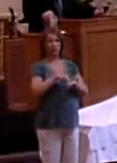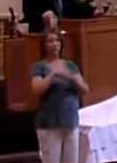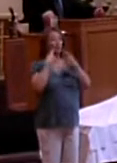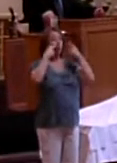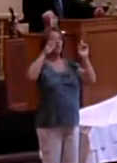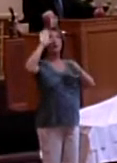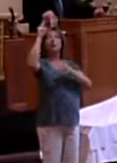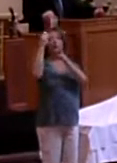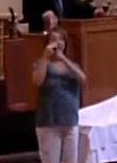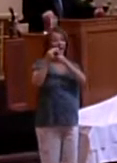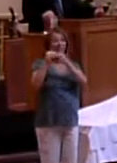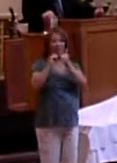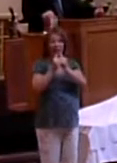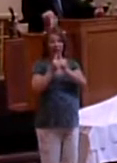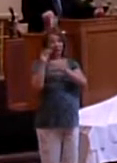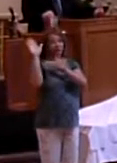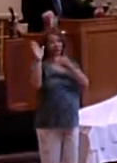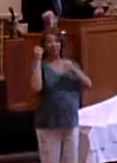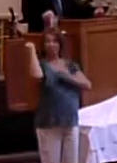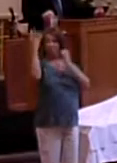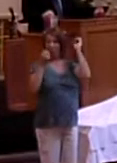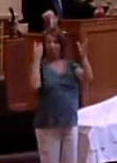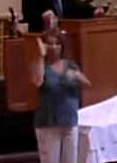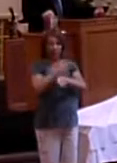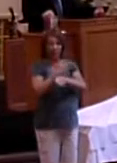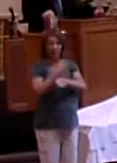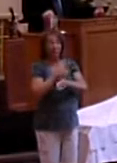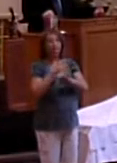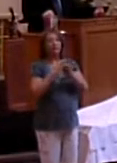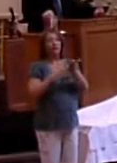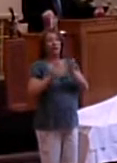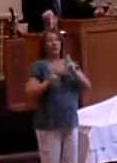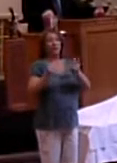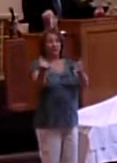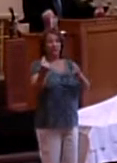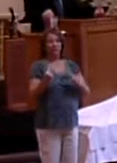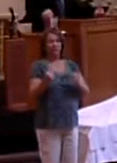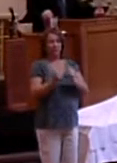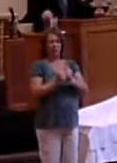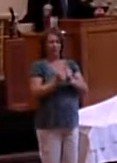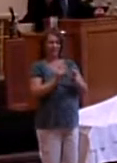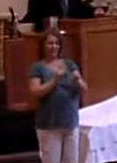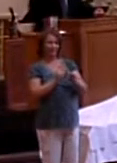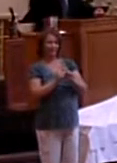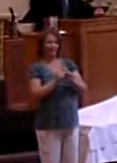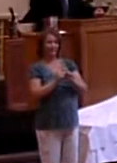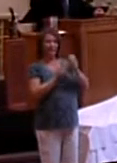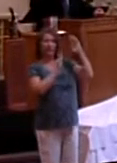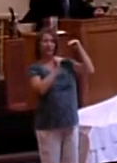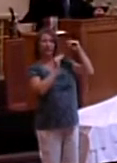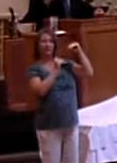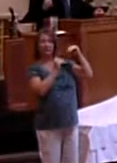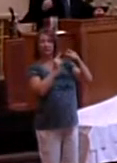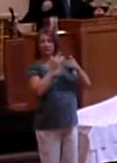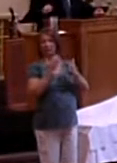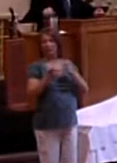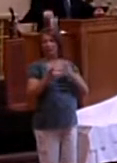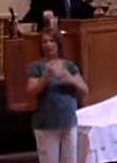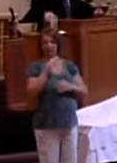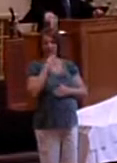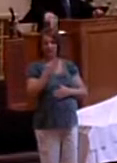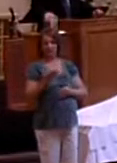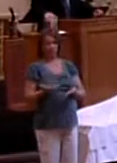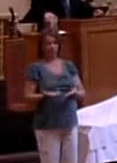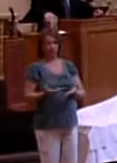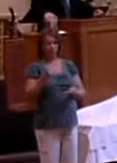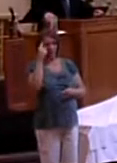through song. Some of us may have come here with certain expectations today and maybe being able to